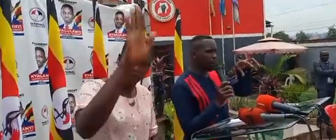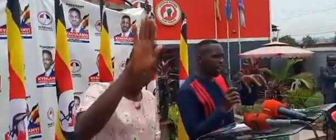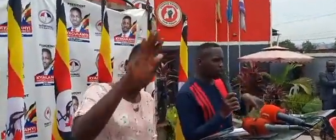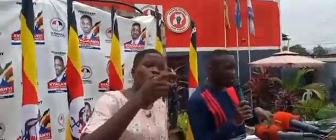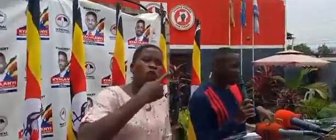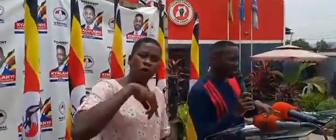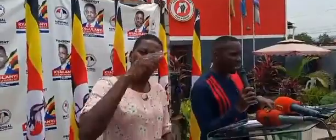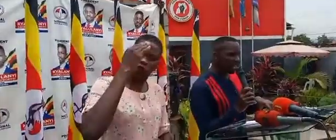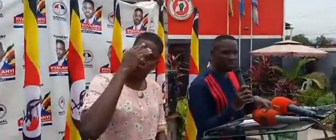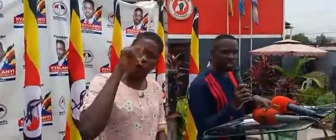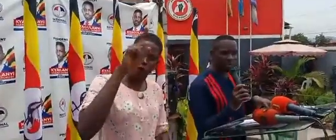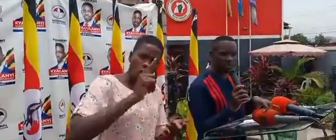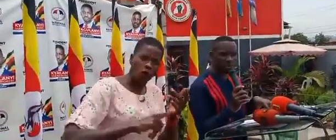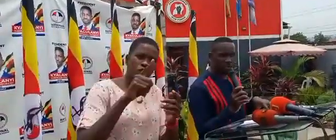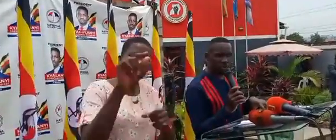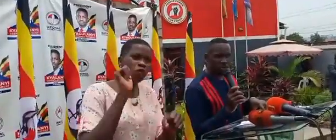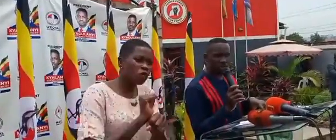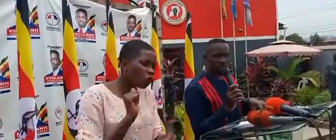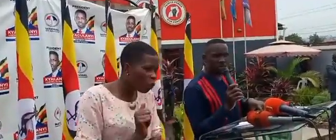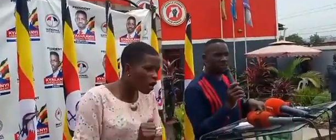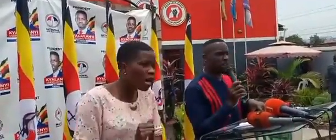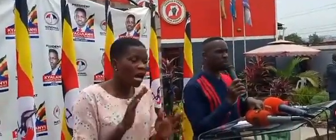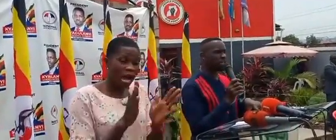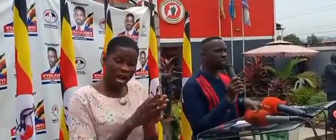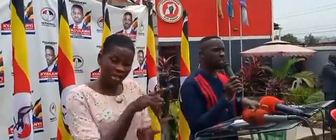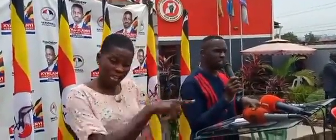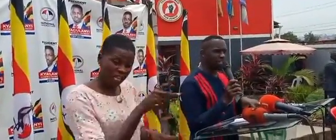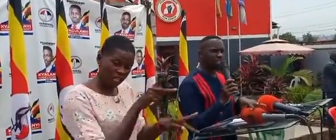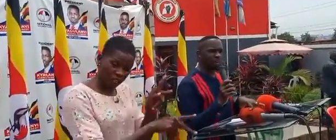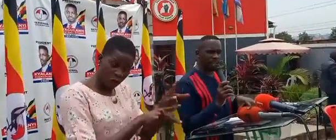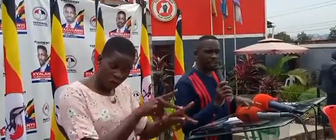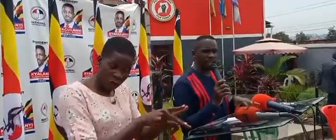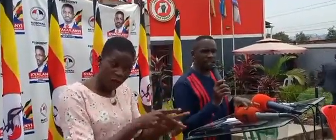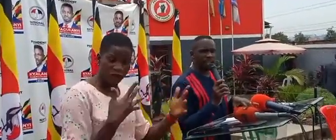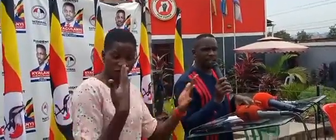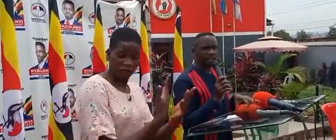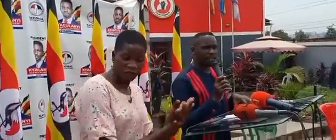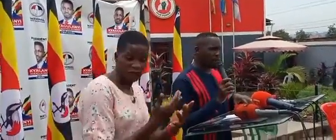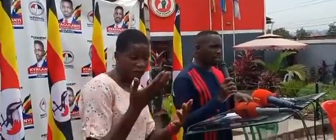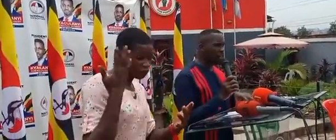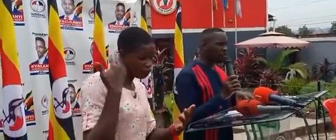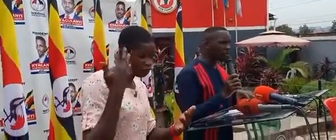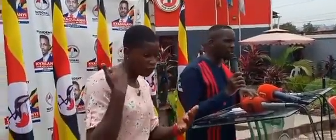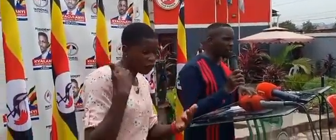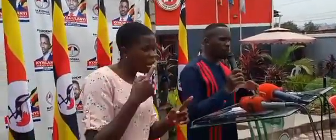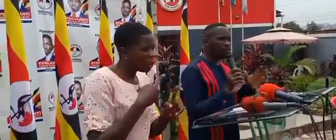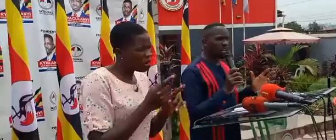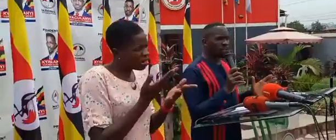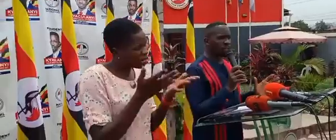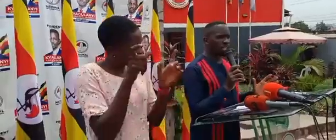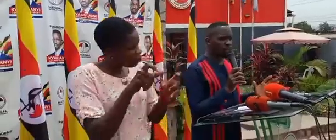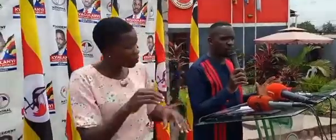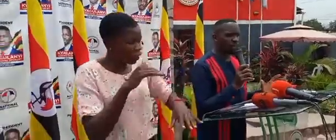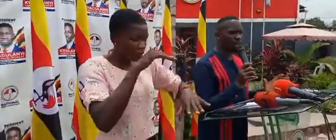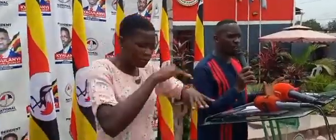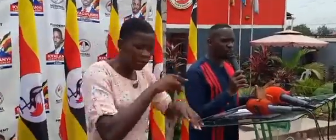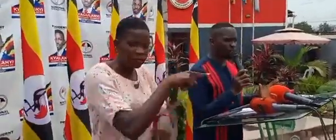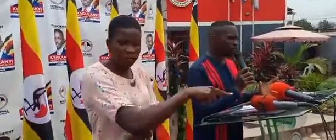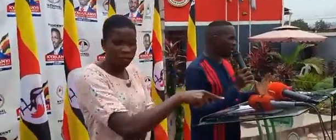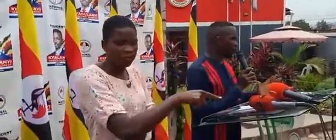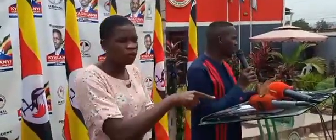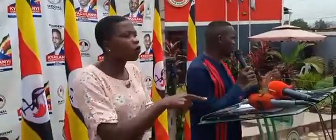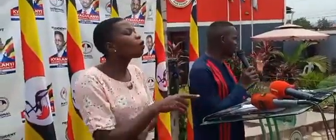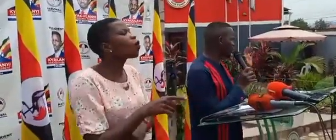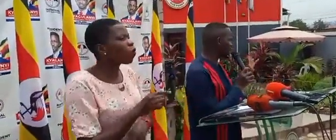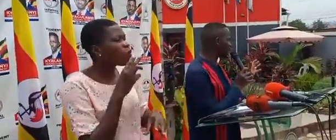these people have been abducted and tortured before. If anybody touches them again, The world knows. So we don't have a police force of our own